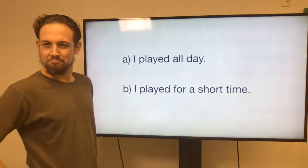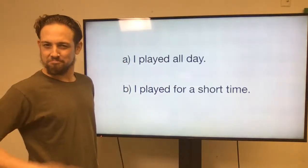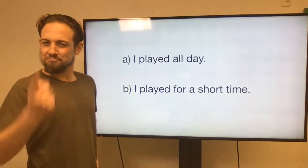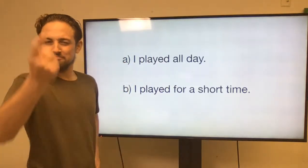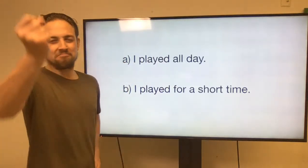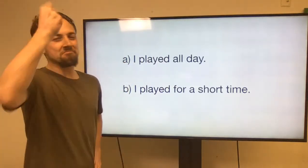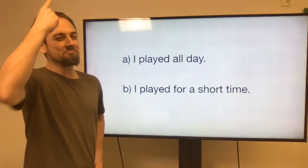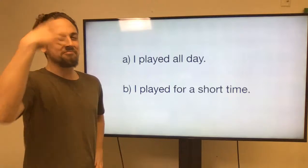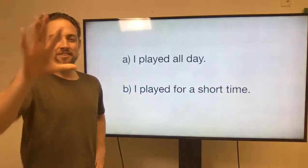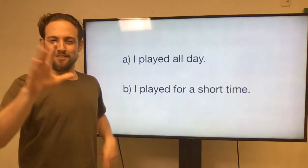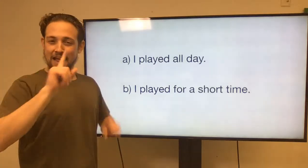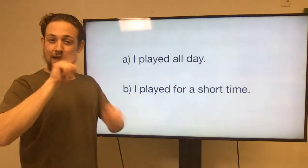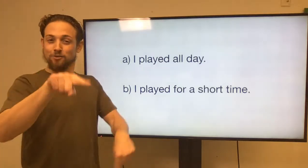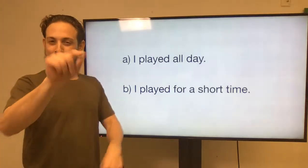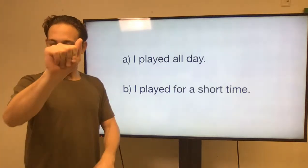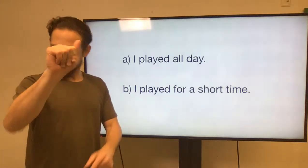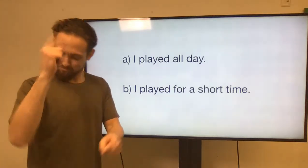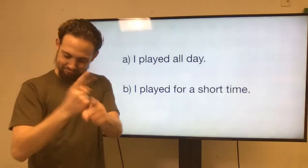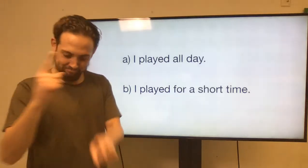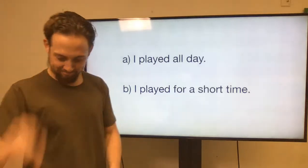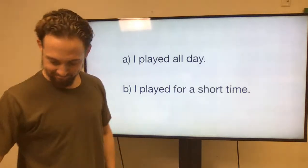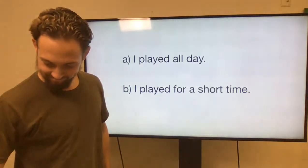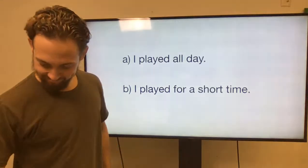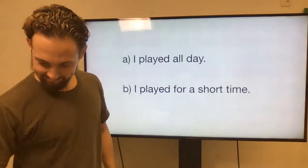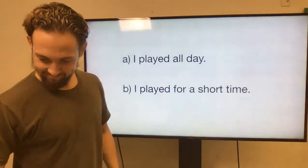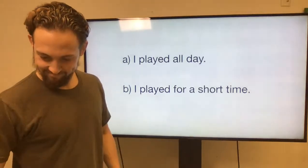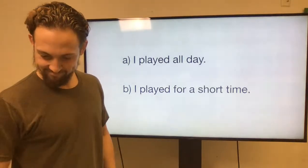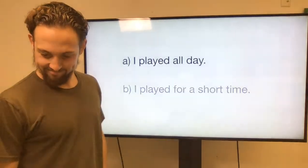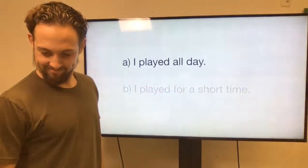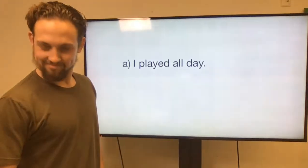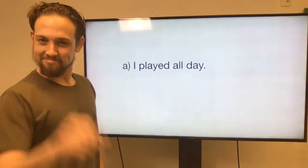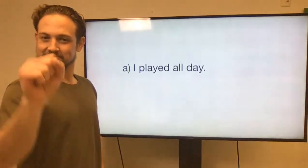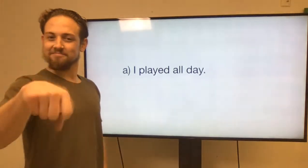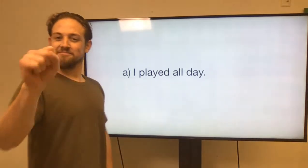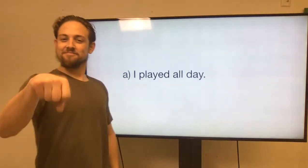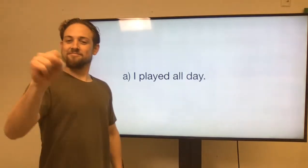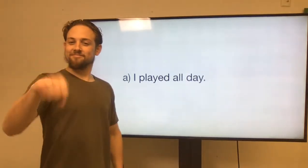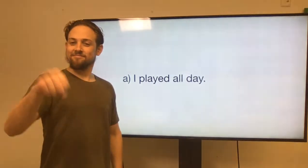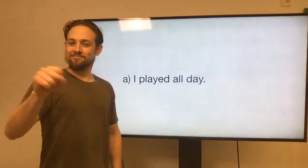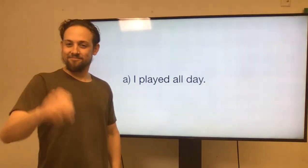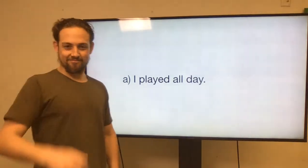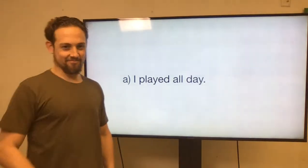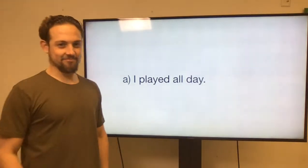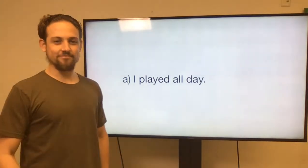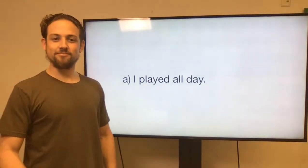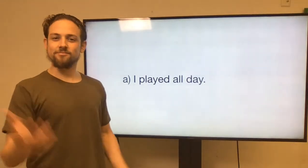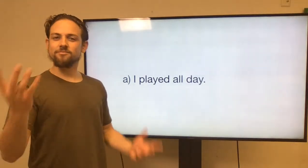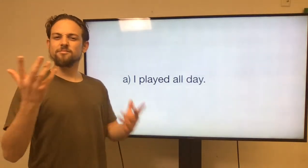Does A or B best match what I just signed? You guys are doing great. It matches sentence A.